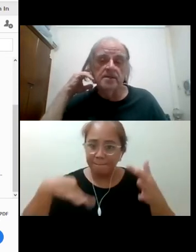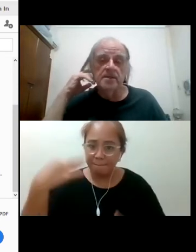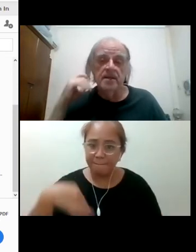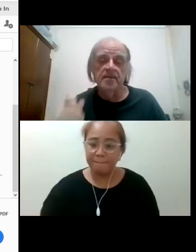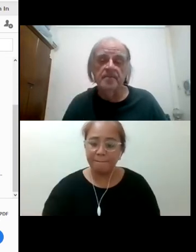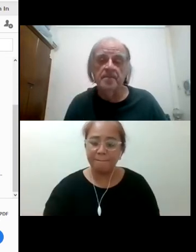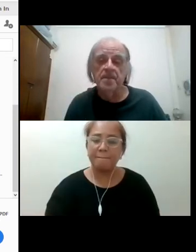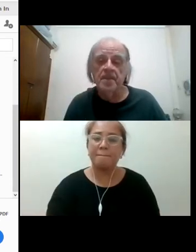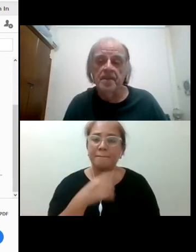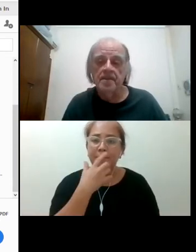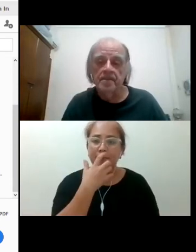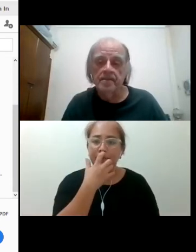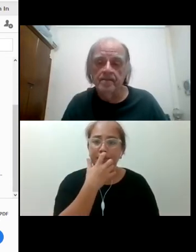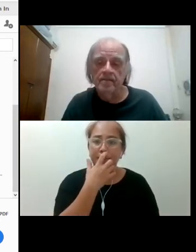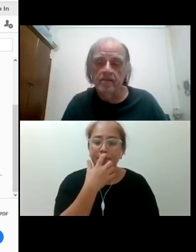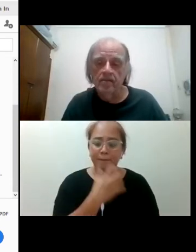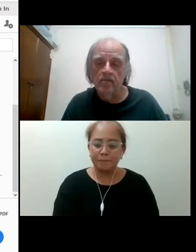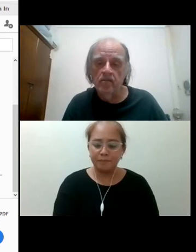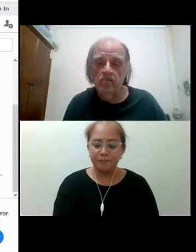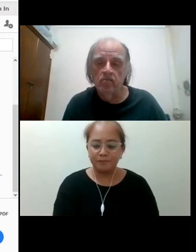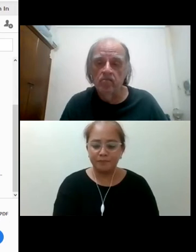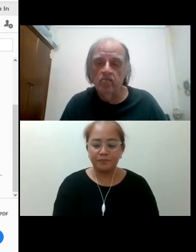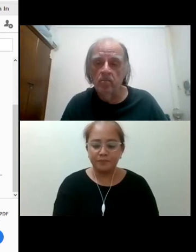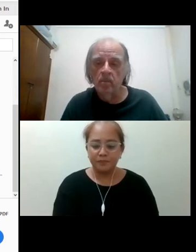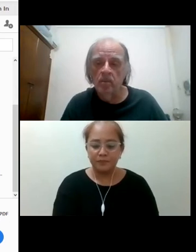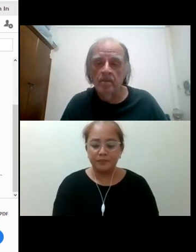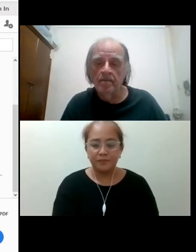Yes, yes. Because